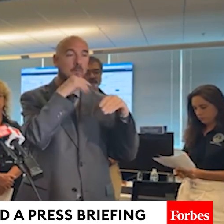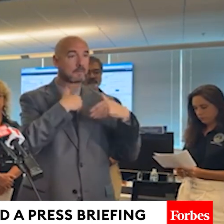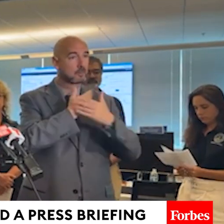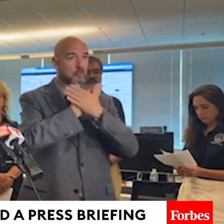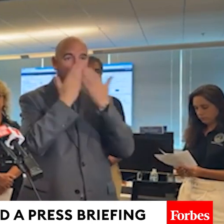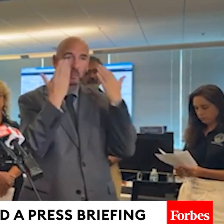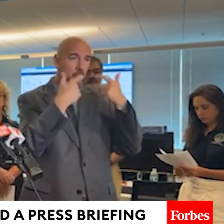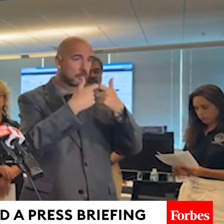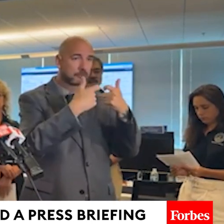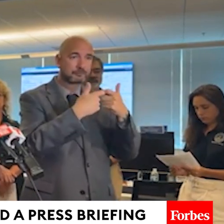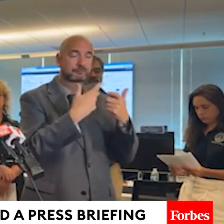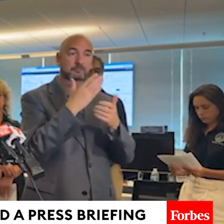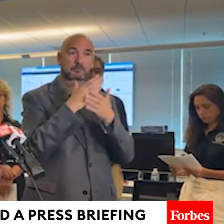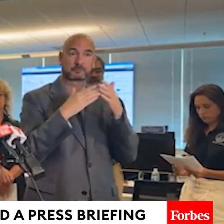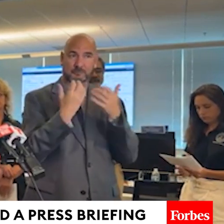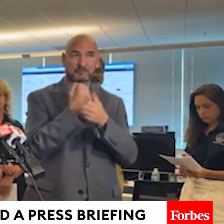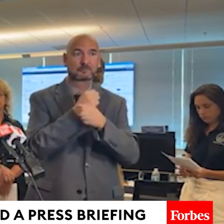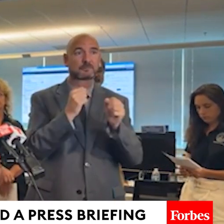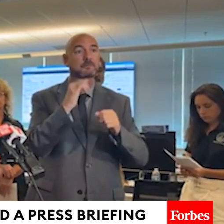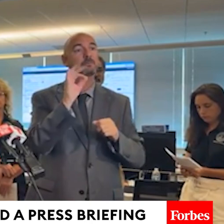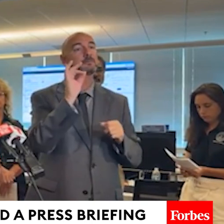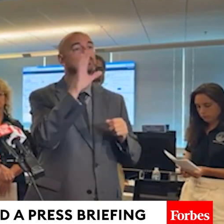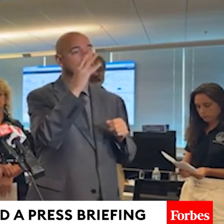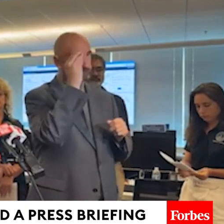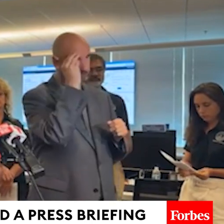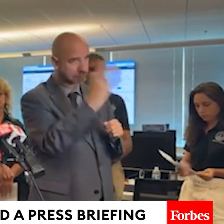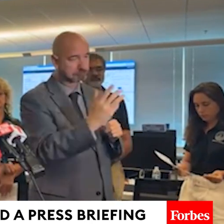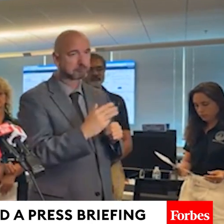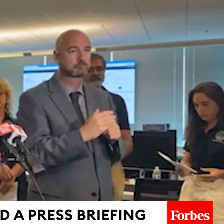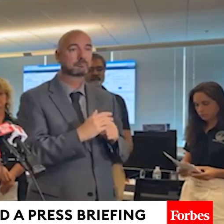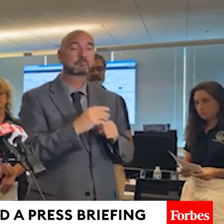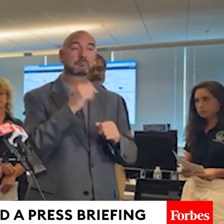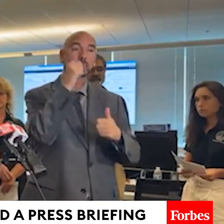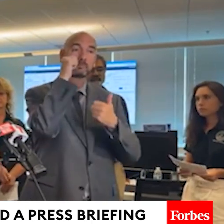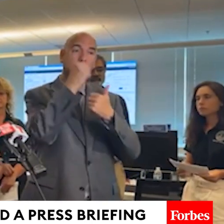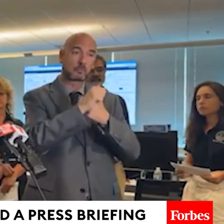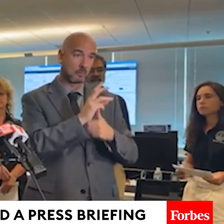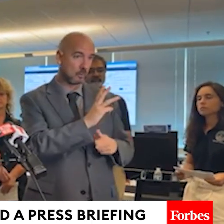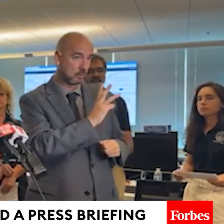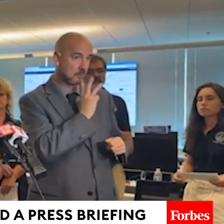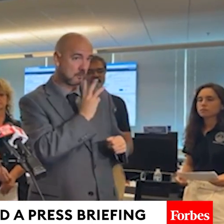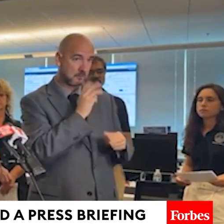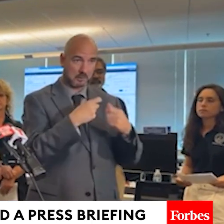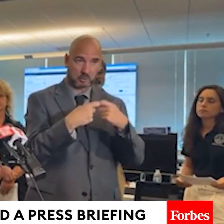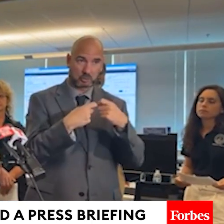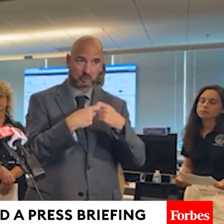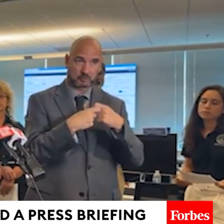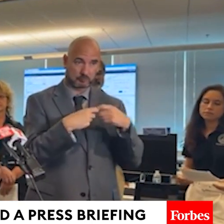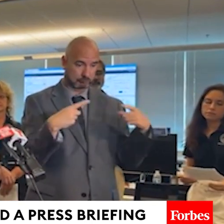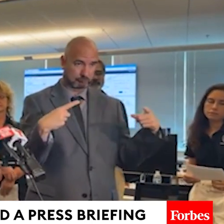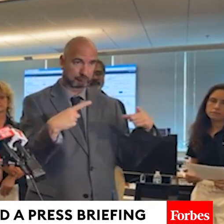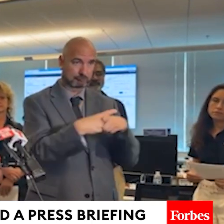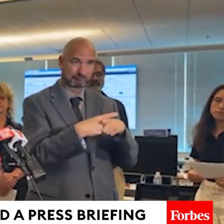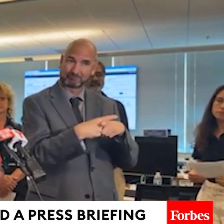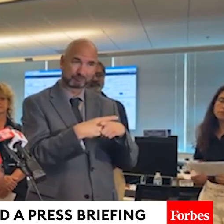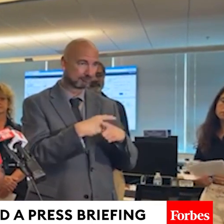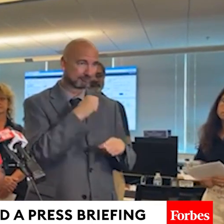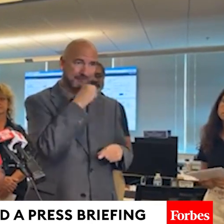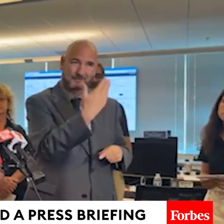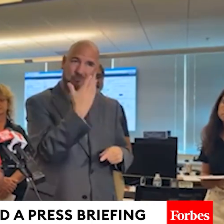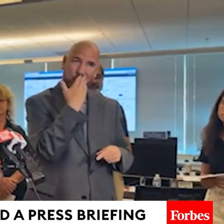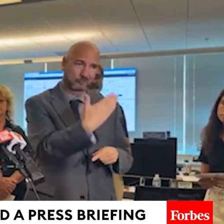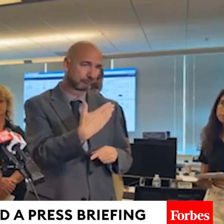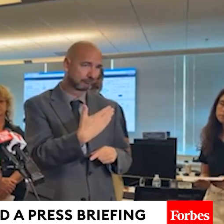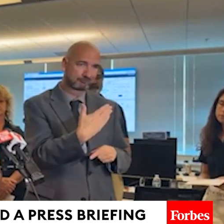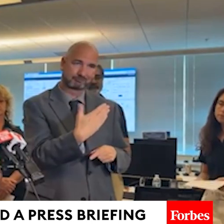of the safety tips that we want you to take here to just remember, water and electricity do not mix. If you are